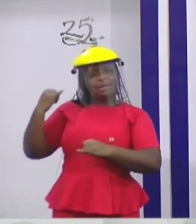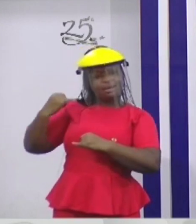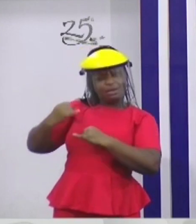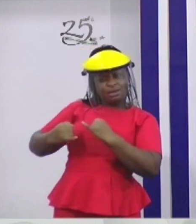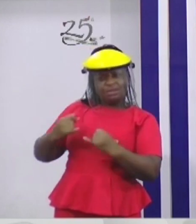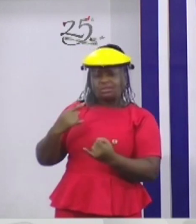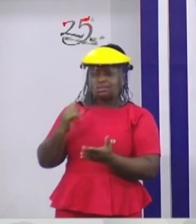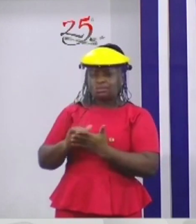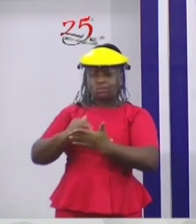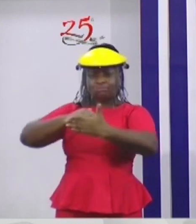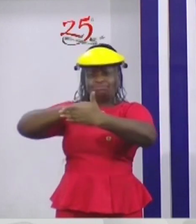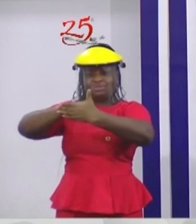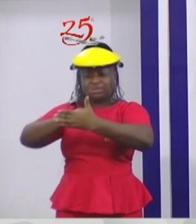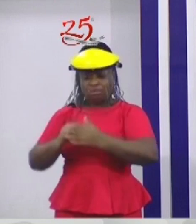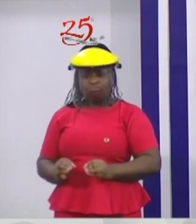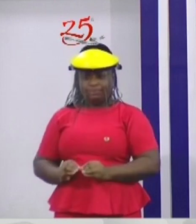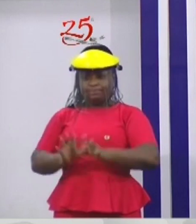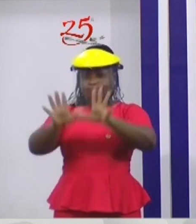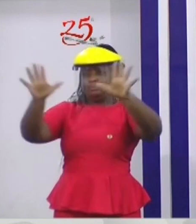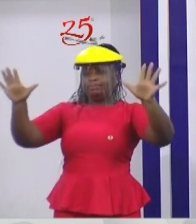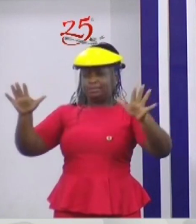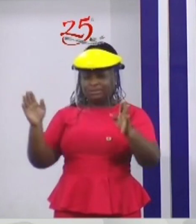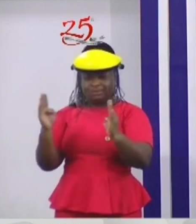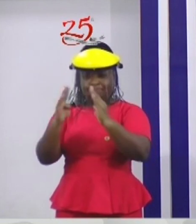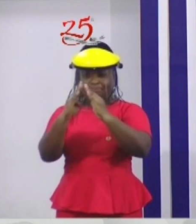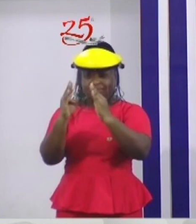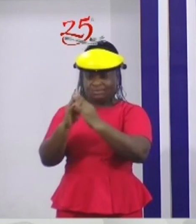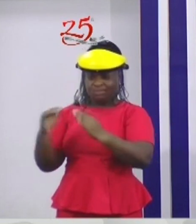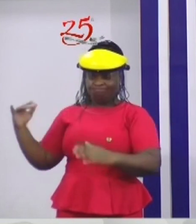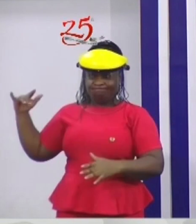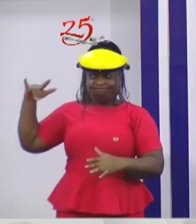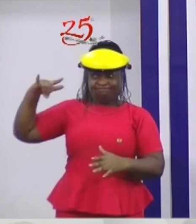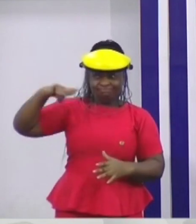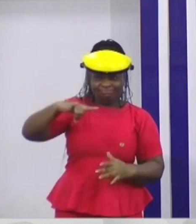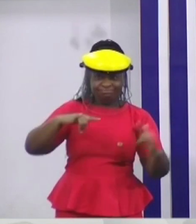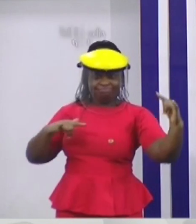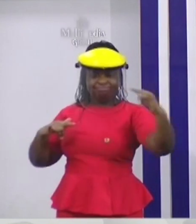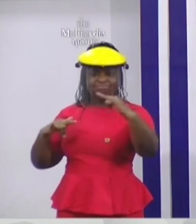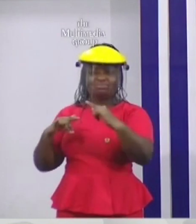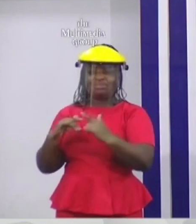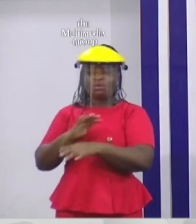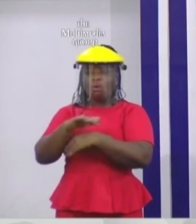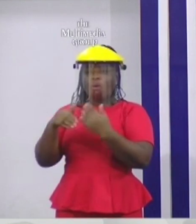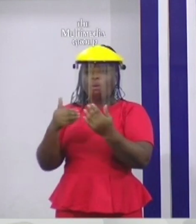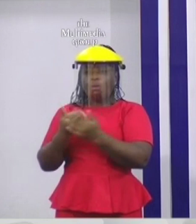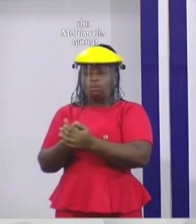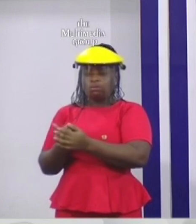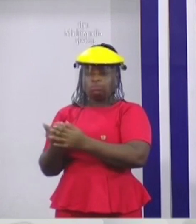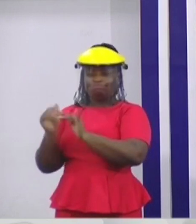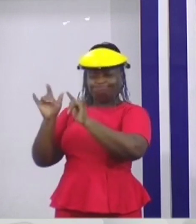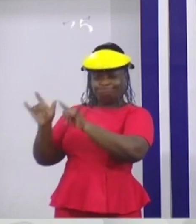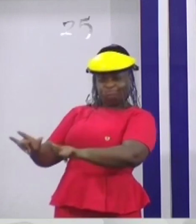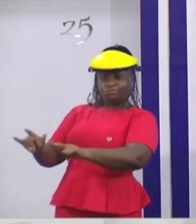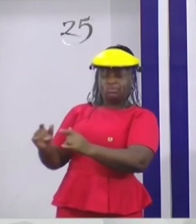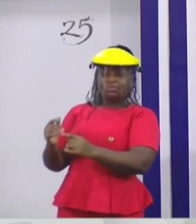while restrictions on mass gatherings and restrictions on entry and exit into and out of Ghana have been maintained until the 31st of